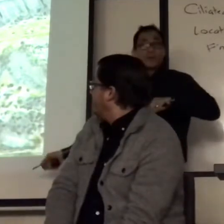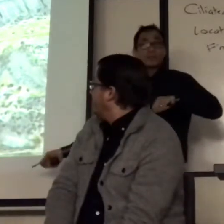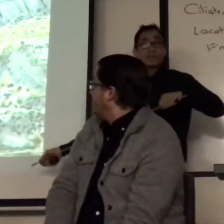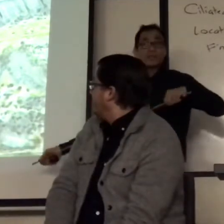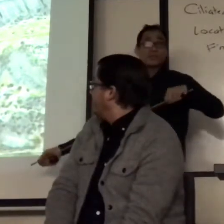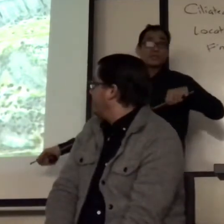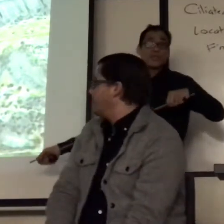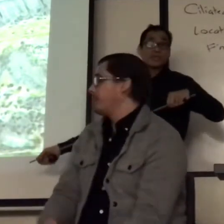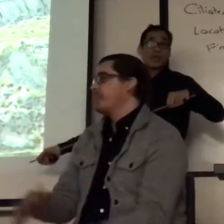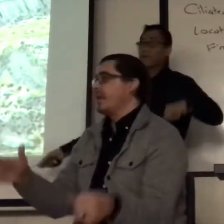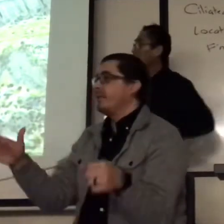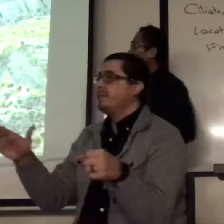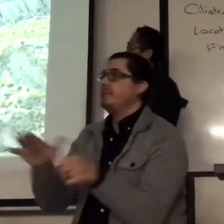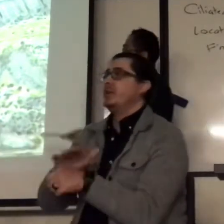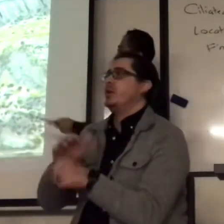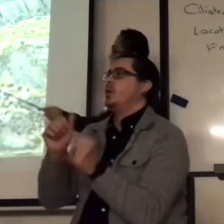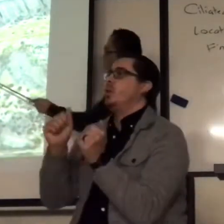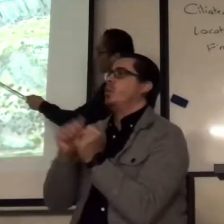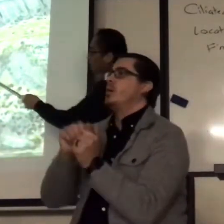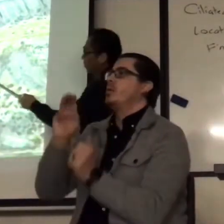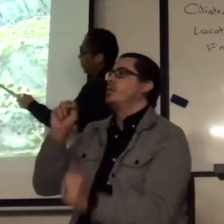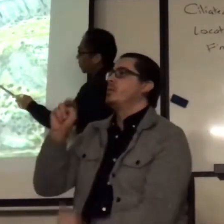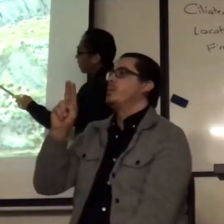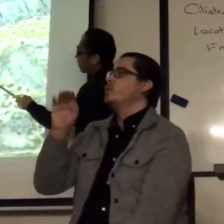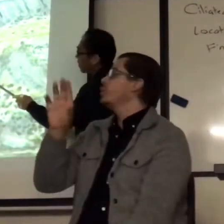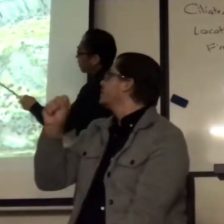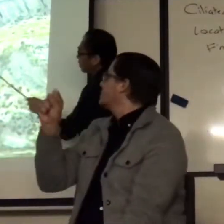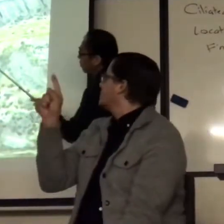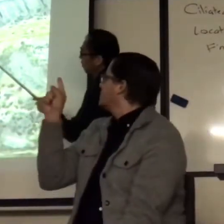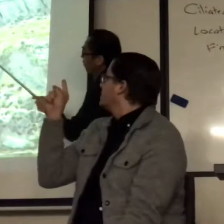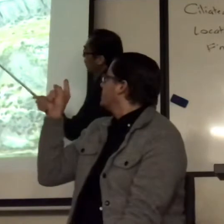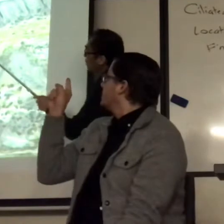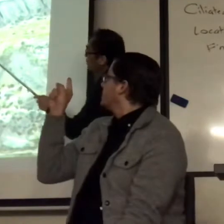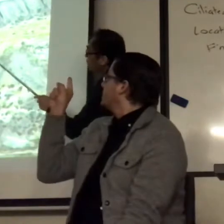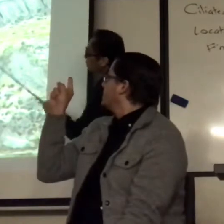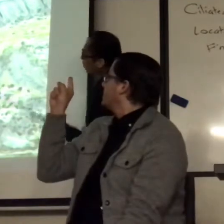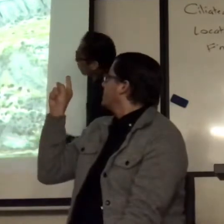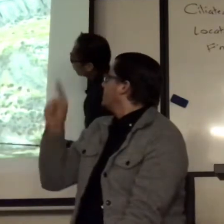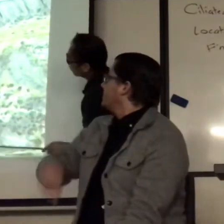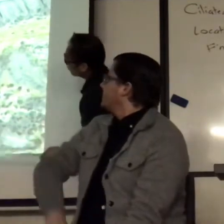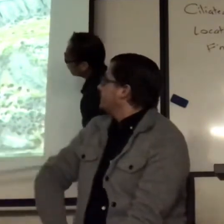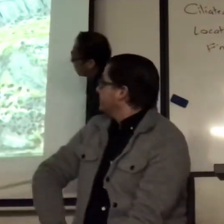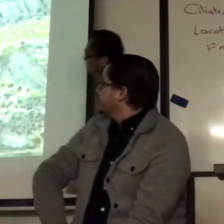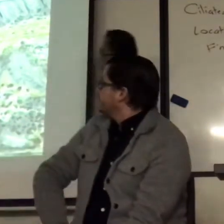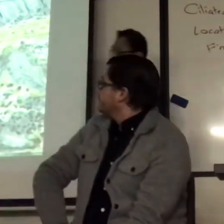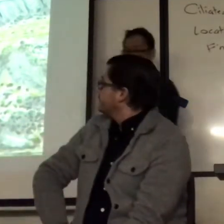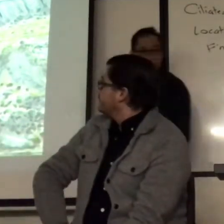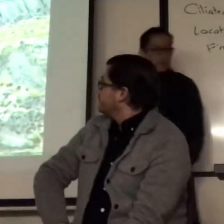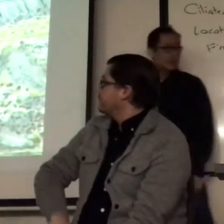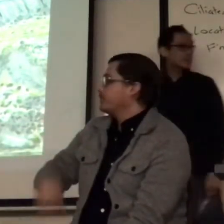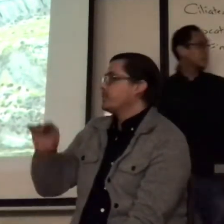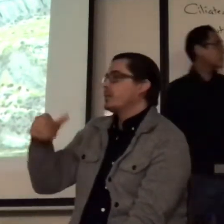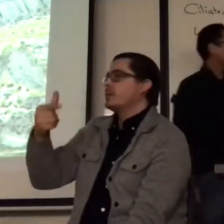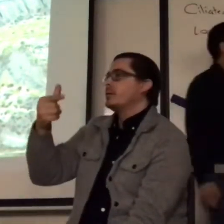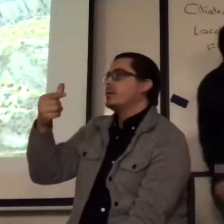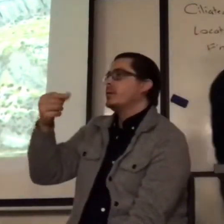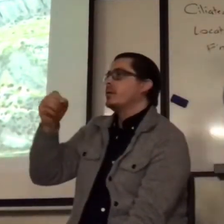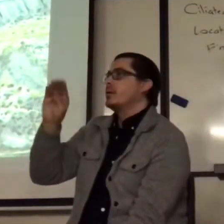filled with mucus. They usually stay in light. See that there? Or that there? Yeah, those are goblet